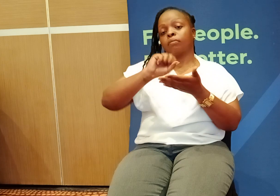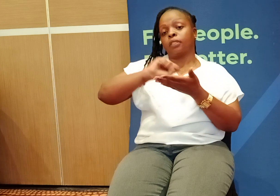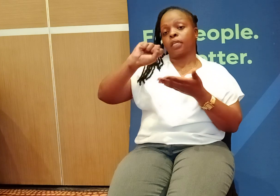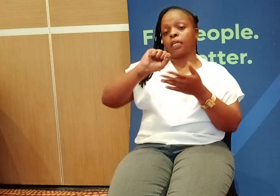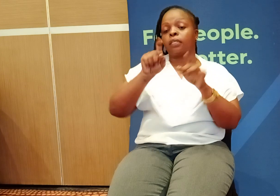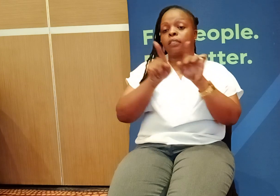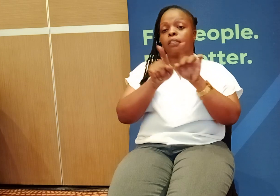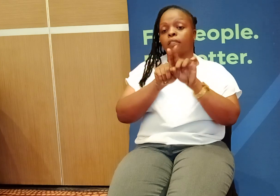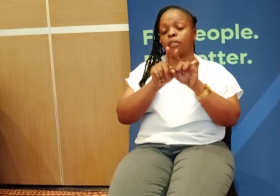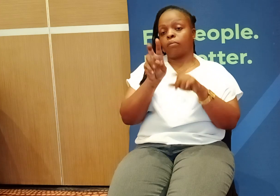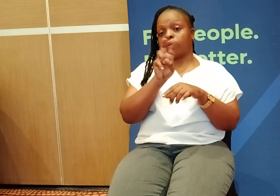still looking at the